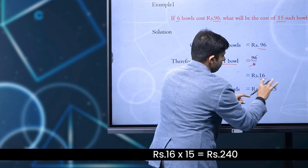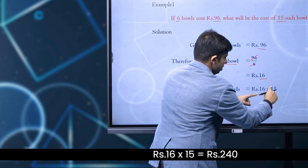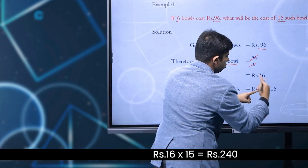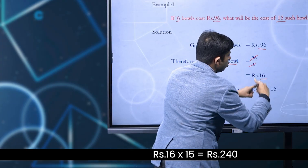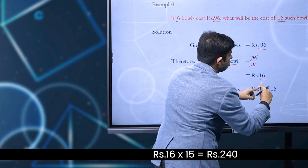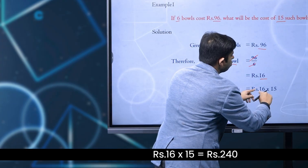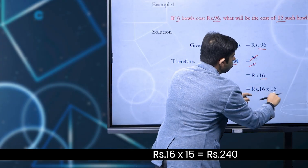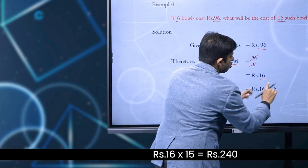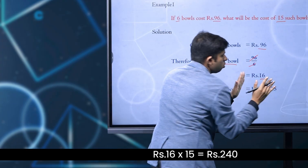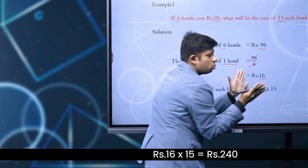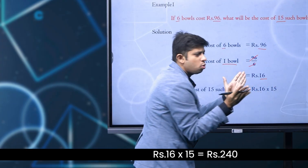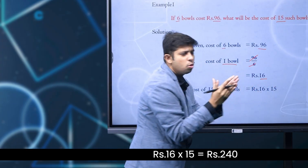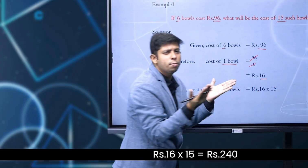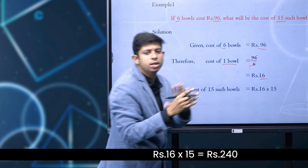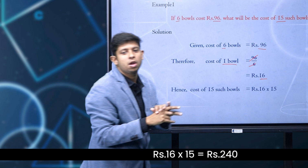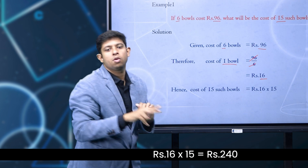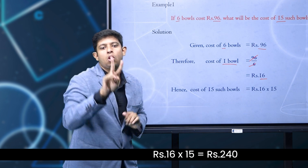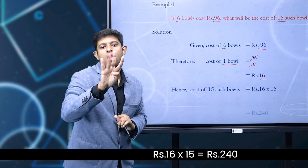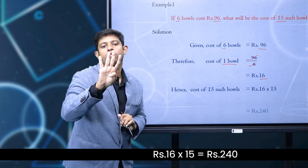Rs 16 into 15 equals to Rs 240.